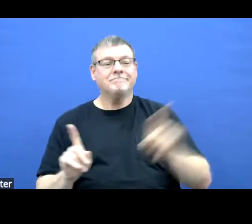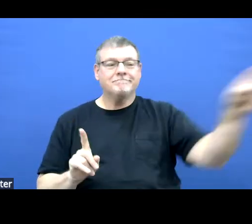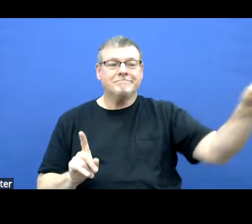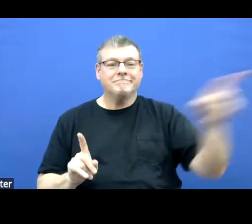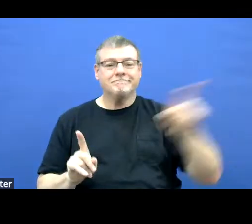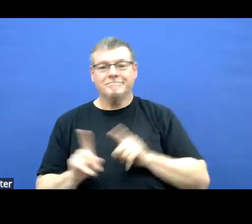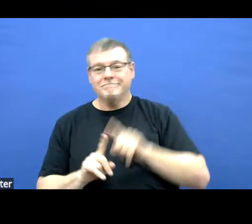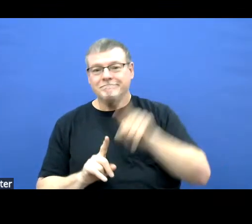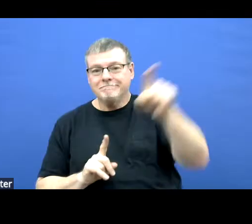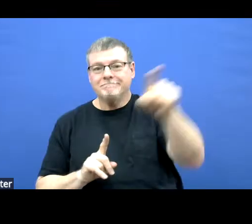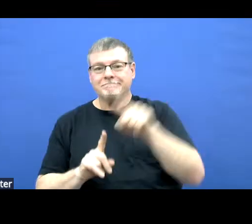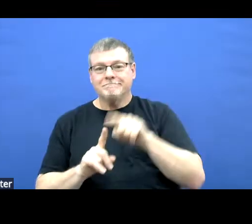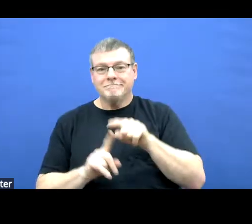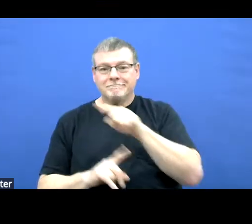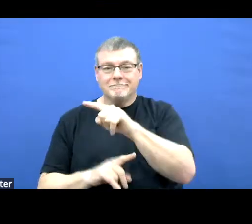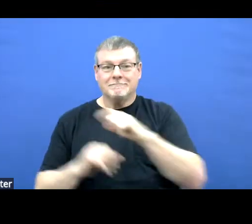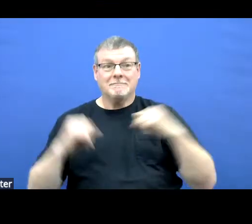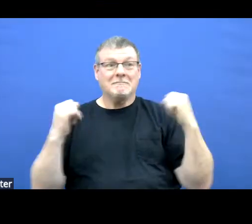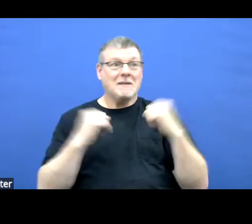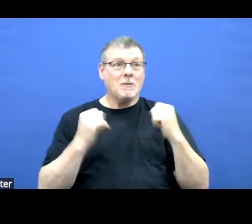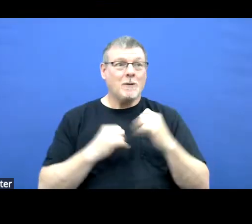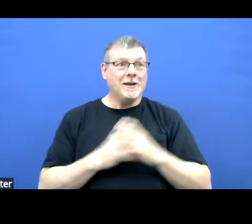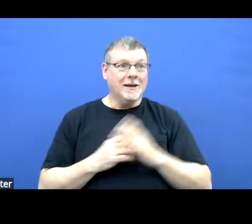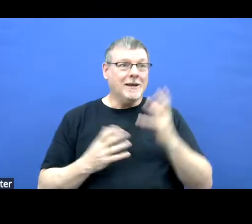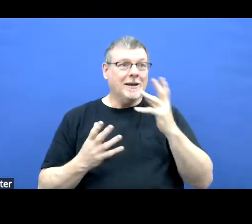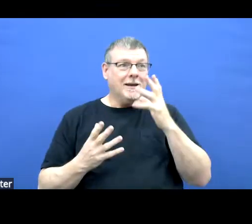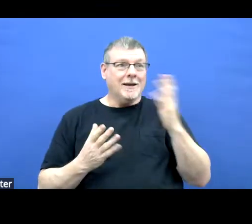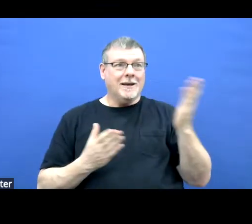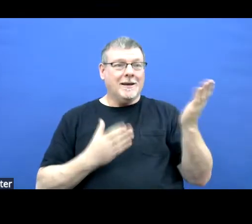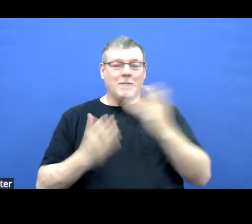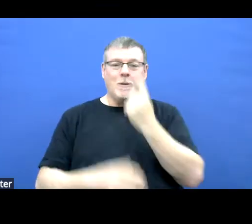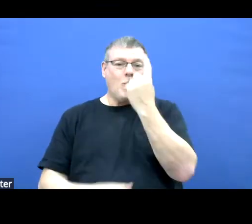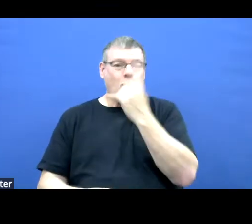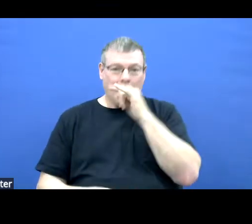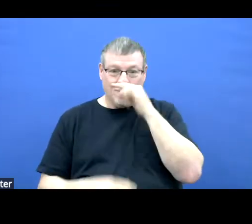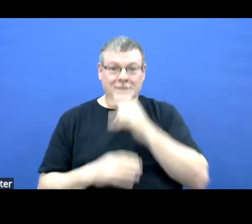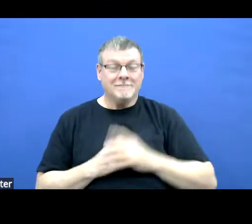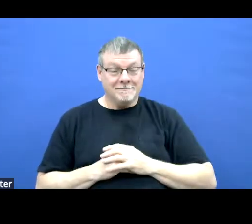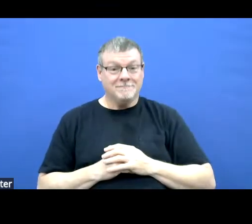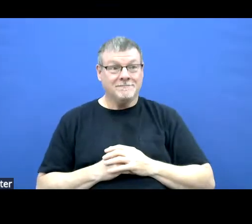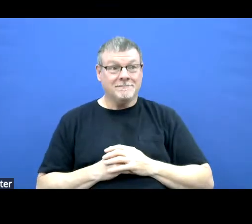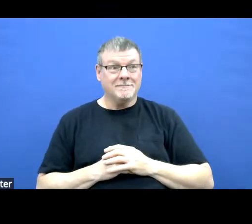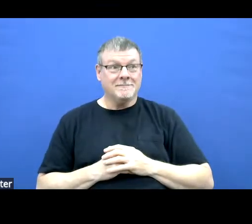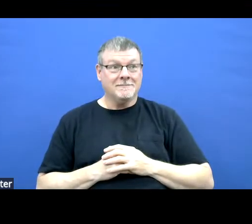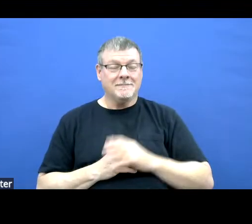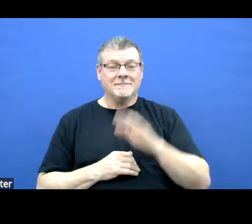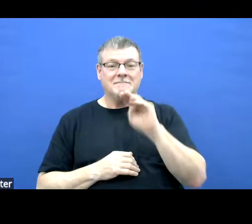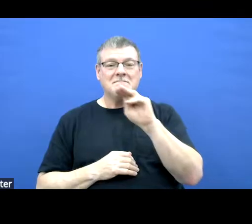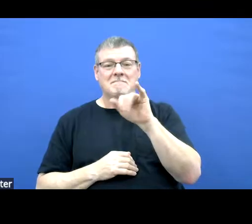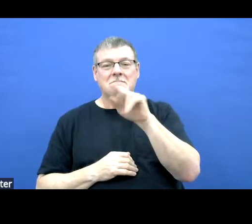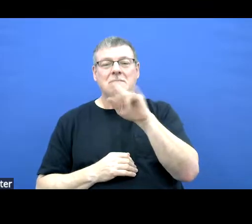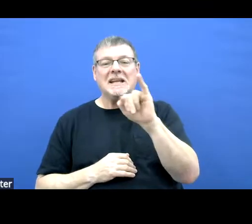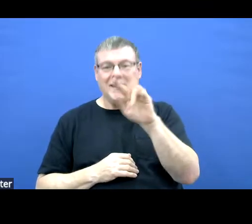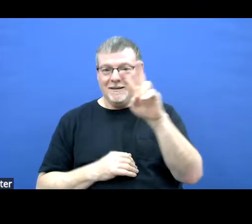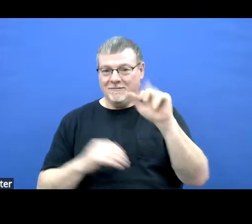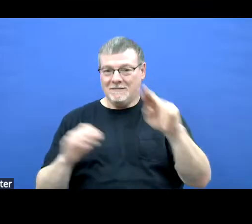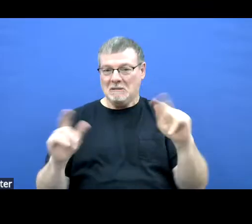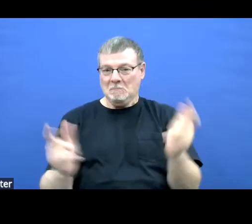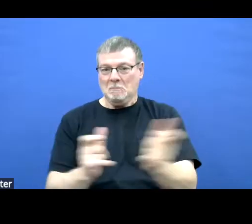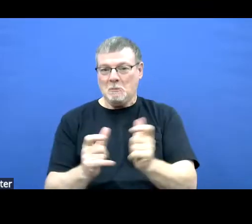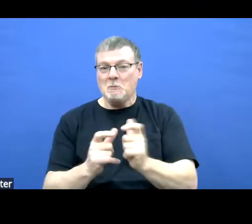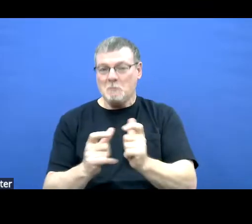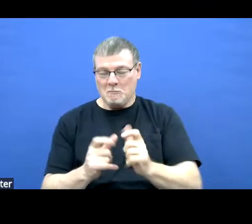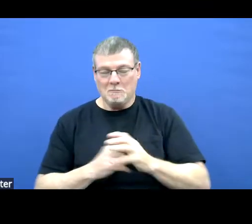I don't know, this time of the year in the winter, you'll see Suburbans bringing 1 kid and minivans and things like that. Yeah, I